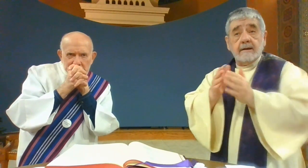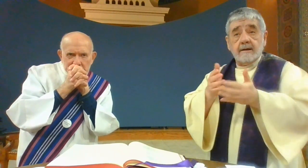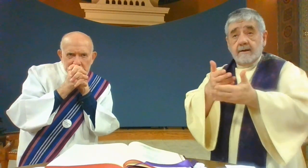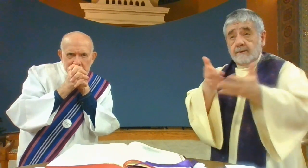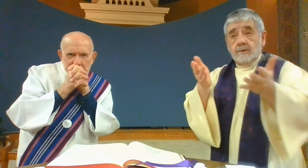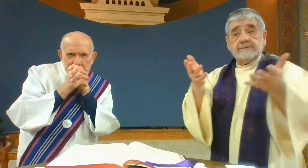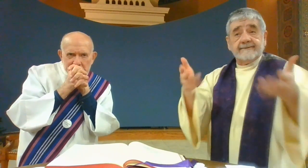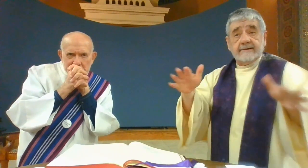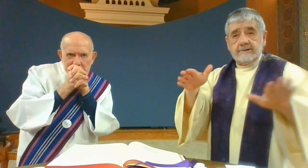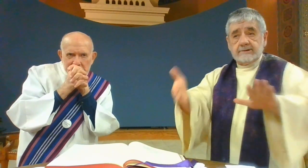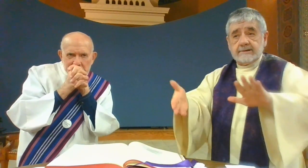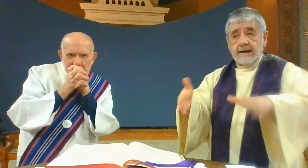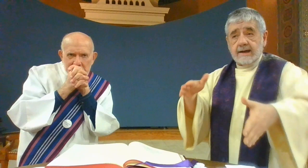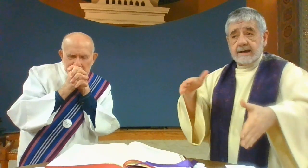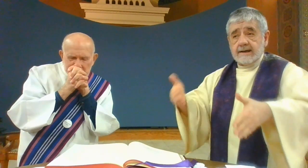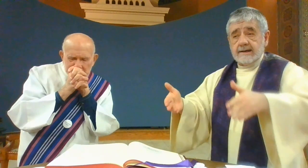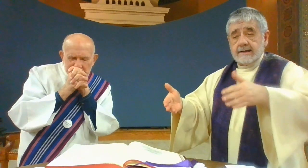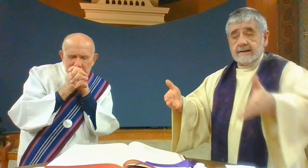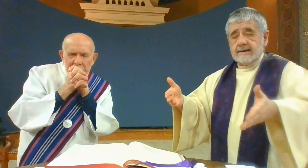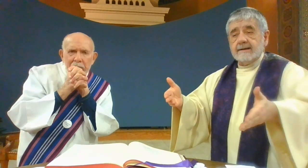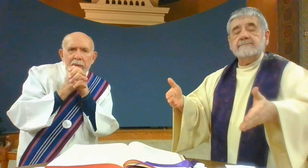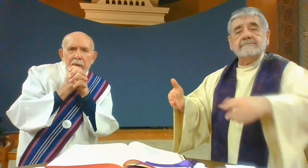We pray for those people that have died.